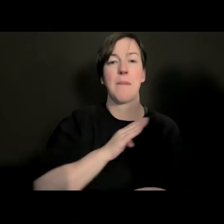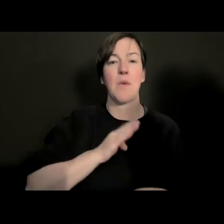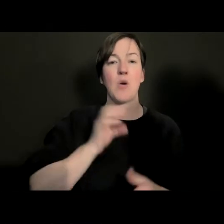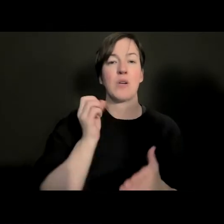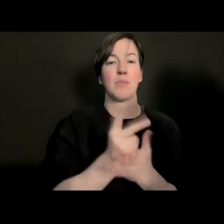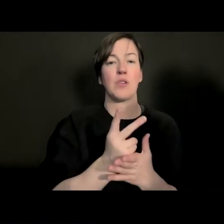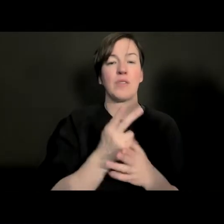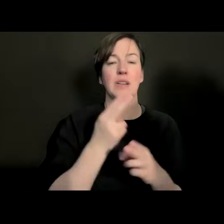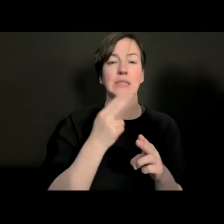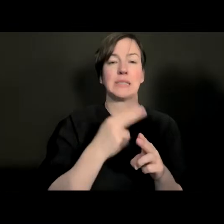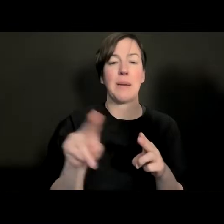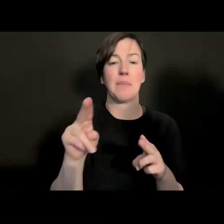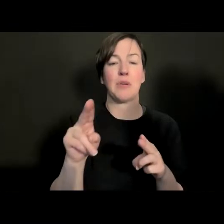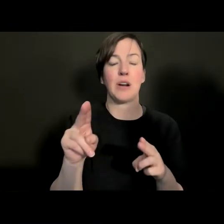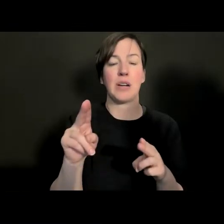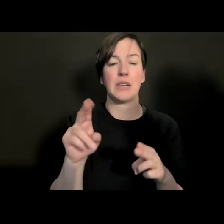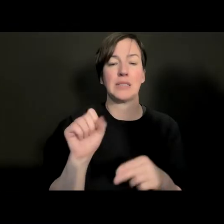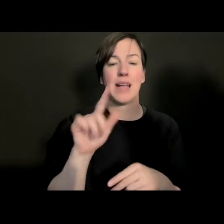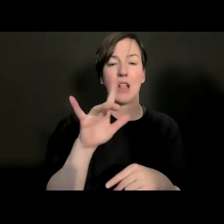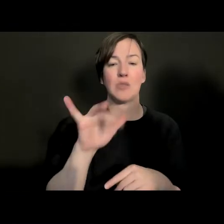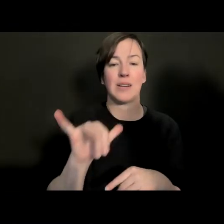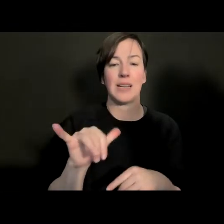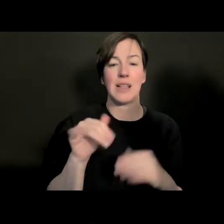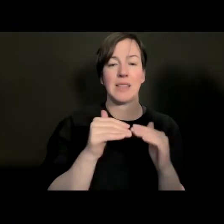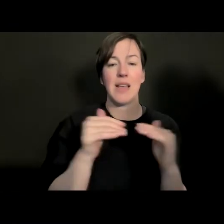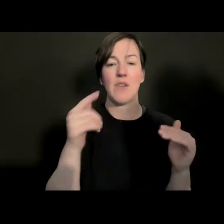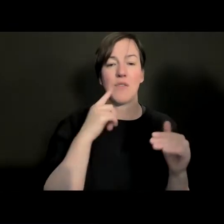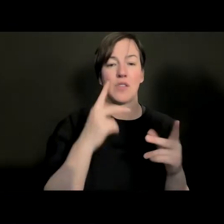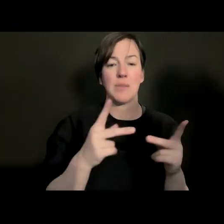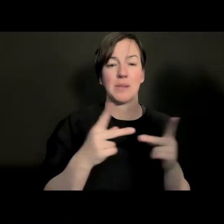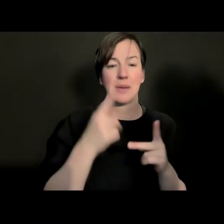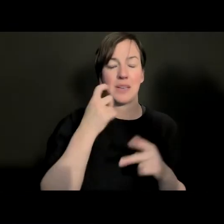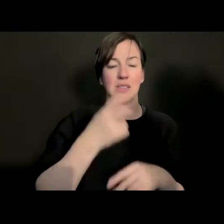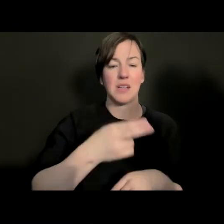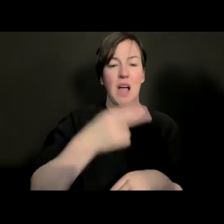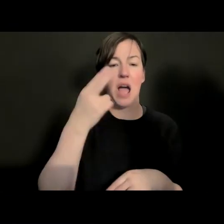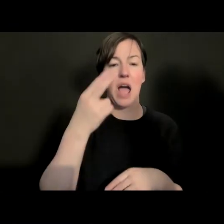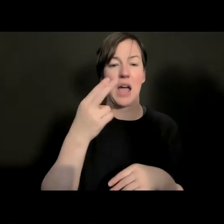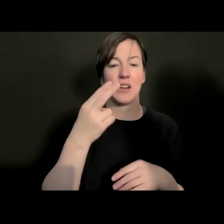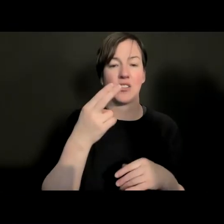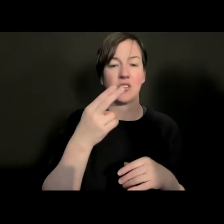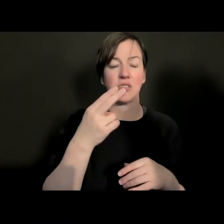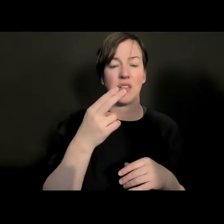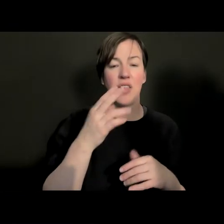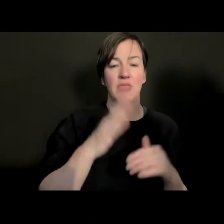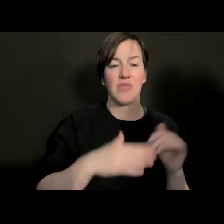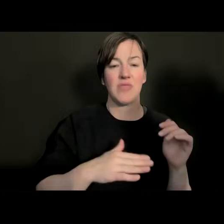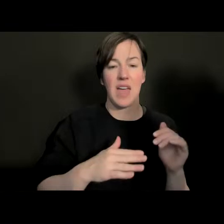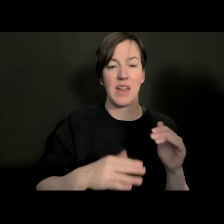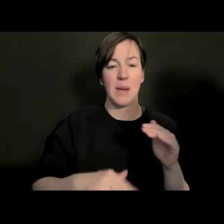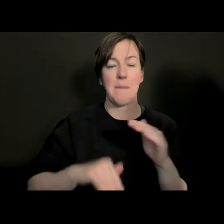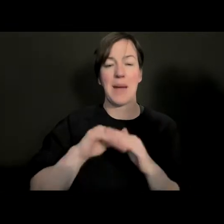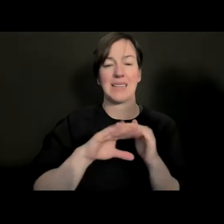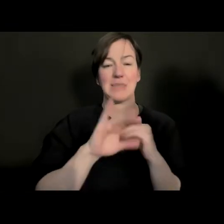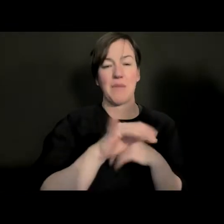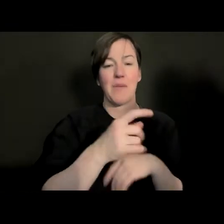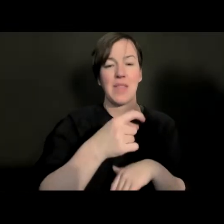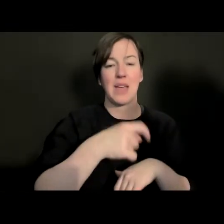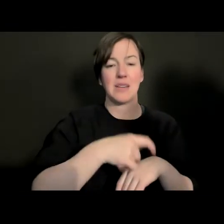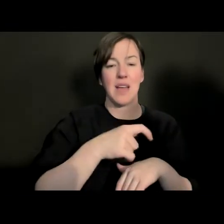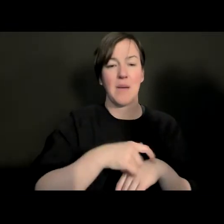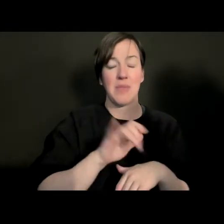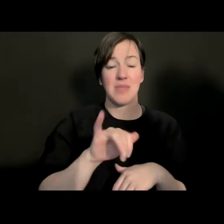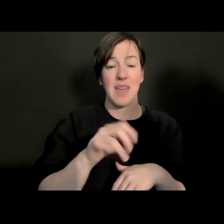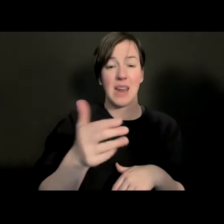salary level for this position because the incumbent was earning a higher salary than the maximum on the salary level at that time. This